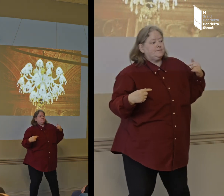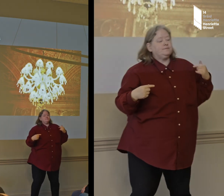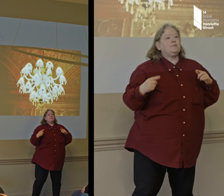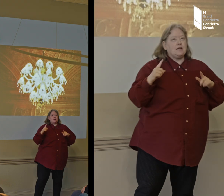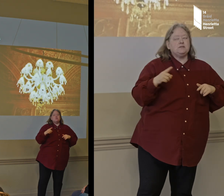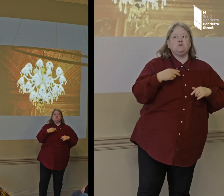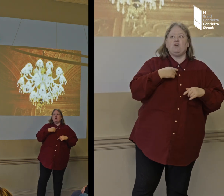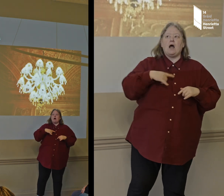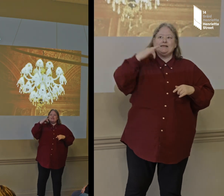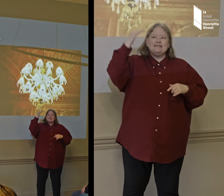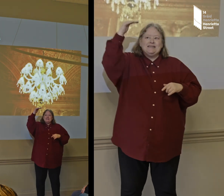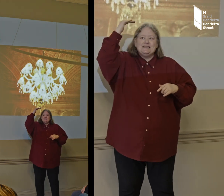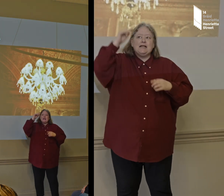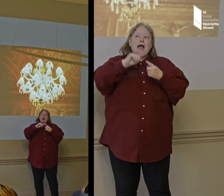they?